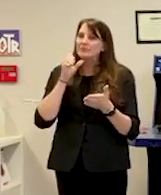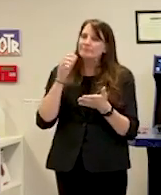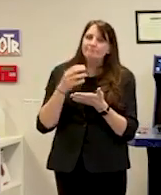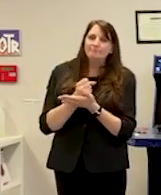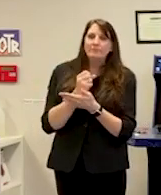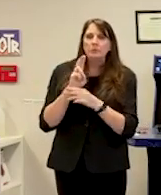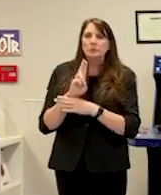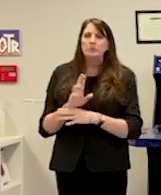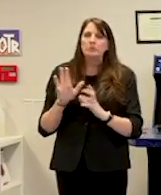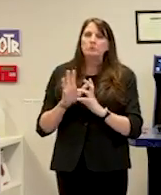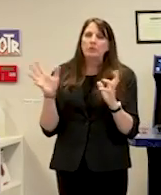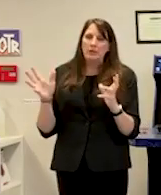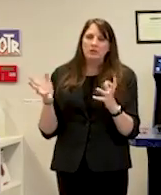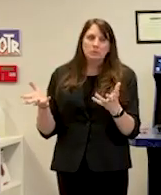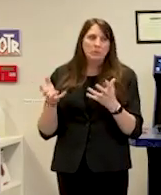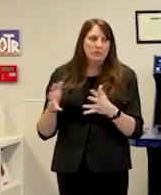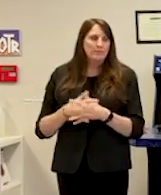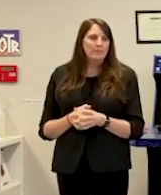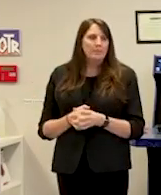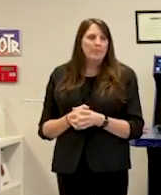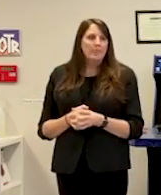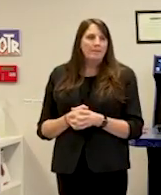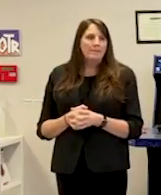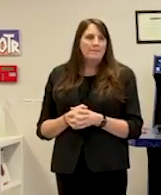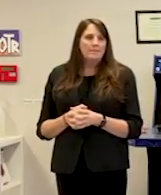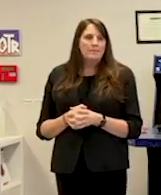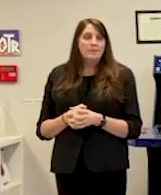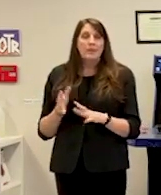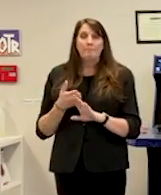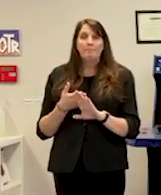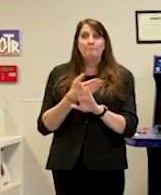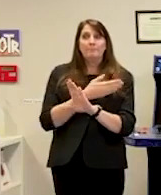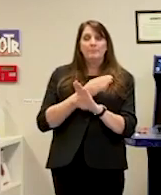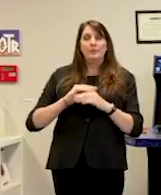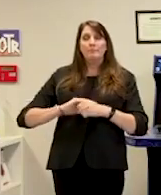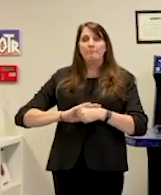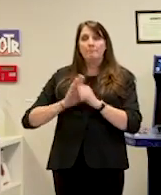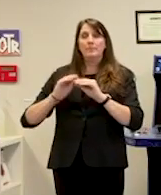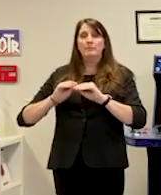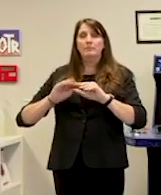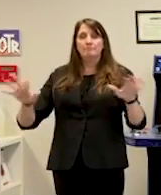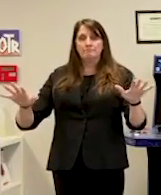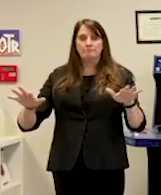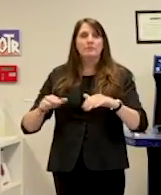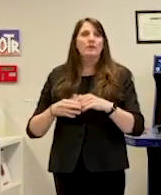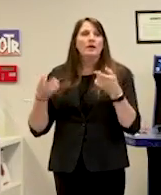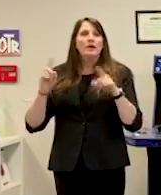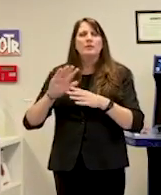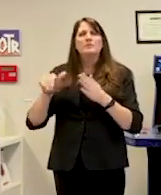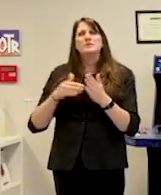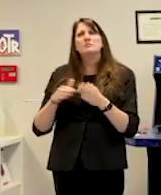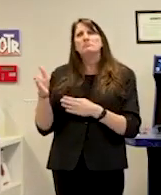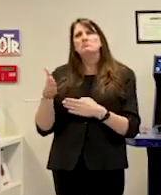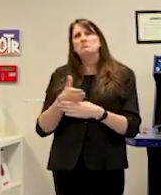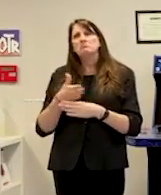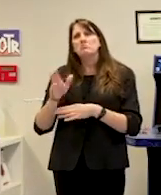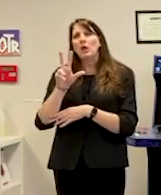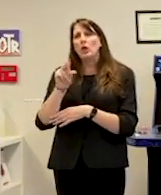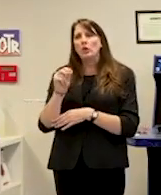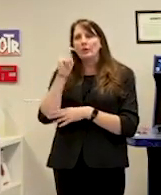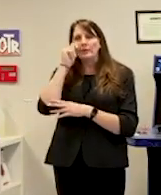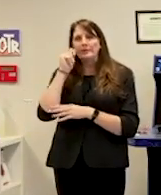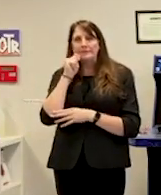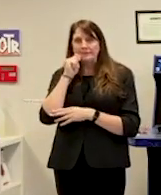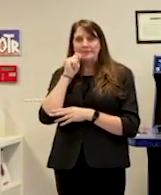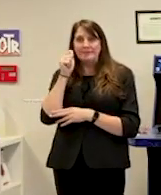utilized as much as we'd like to see. Prior to the pandemic, the center averaged 30 teens a day during the drop-in